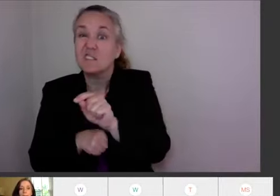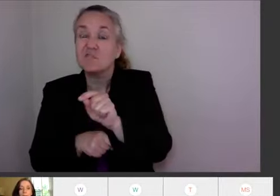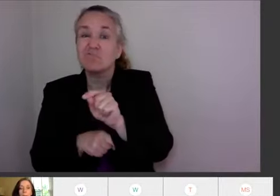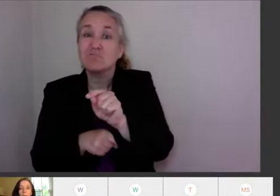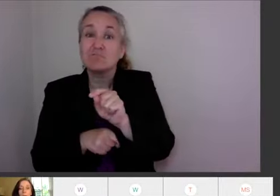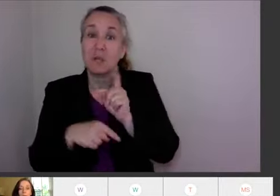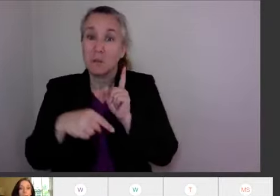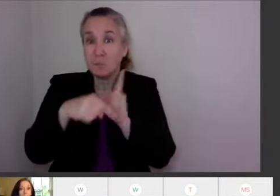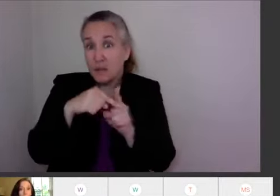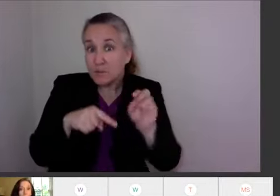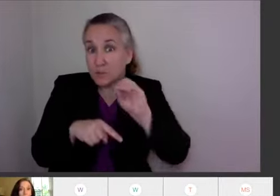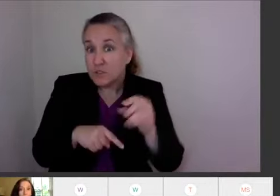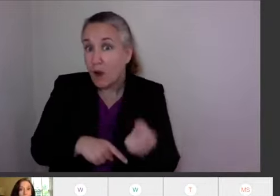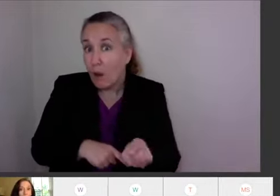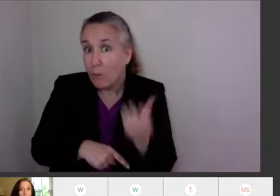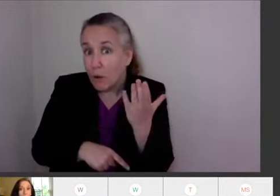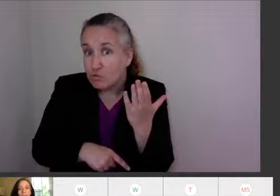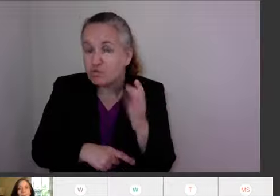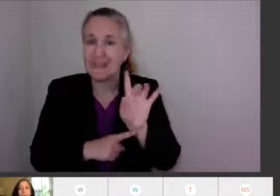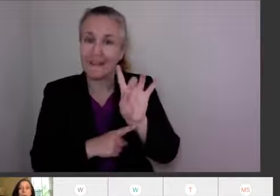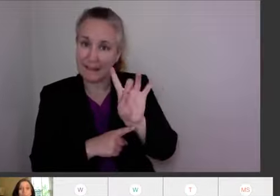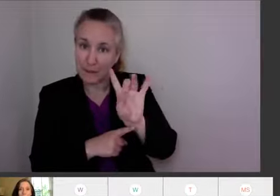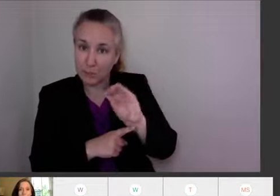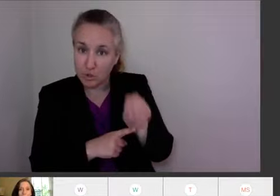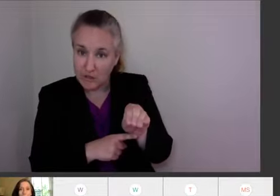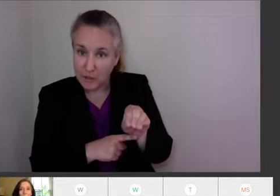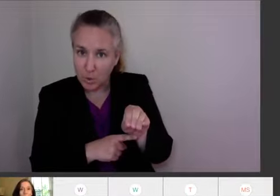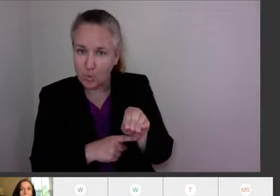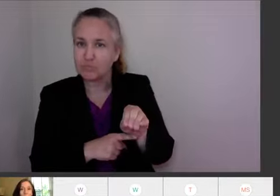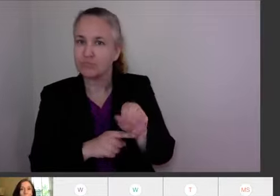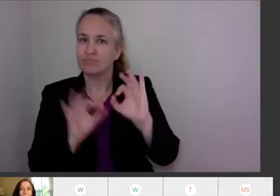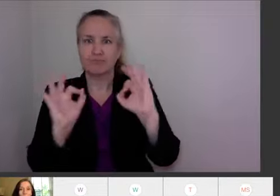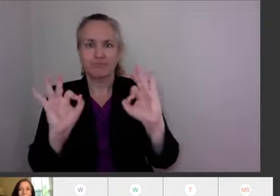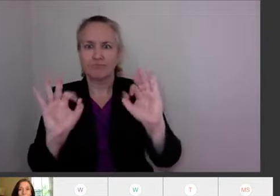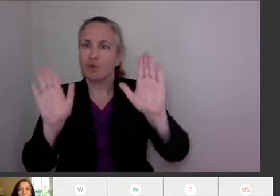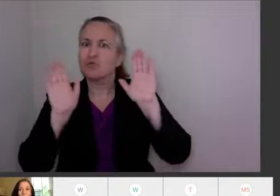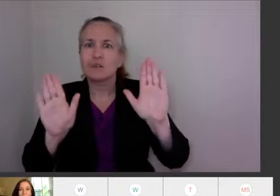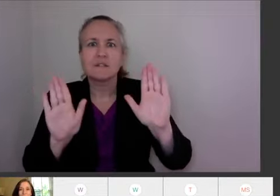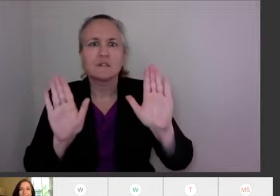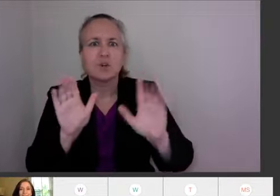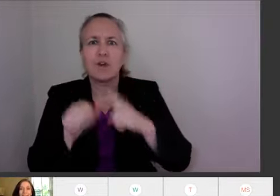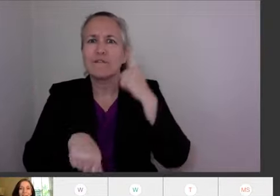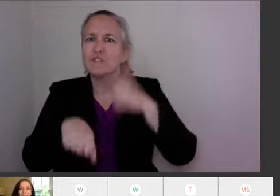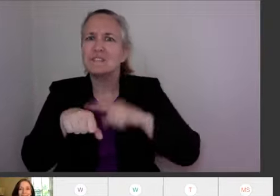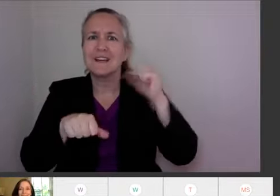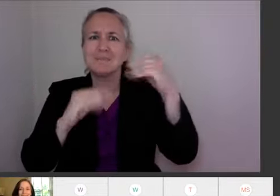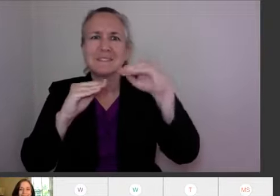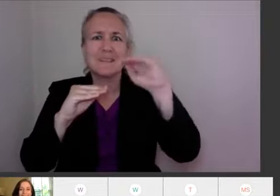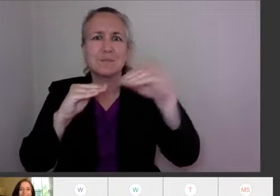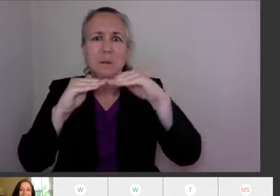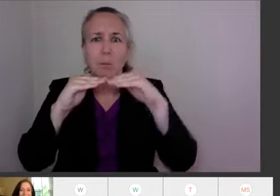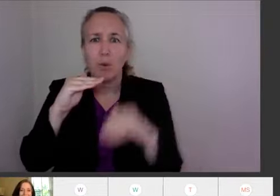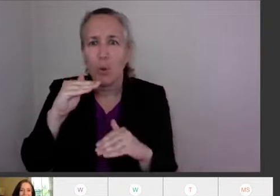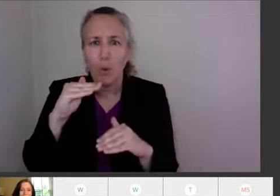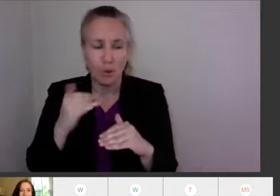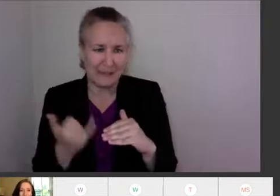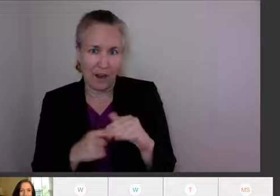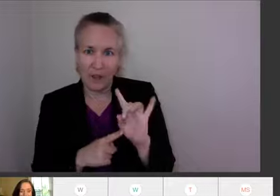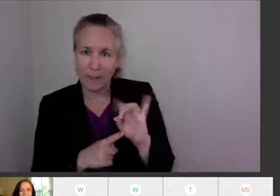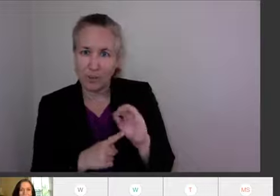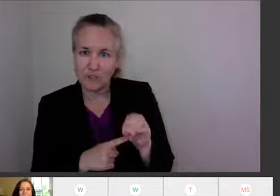a positivity rate of 8%, which is great. It's the first time we've been below 10% at our county testing